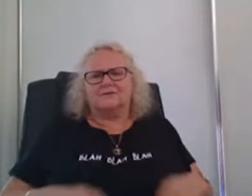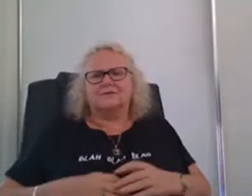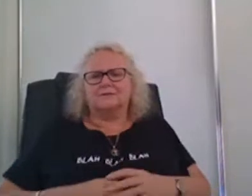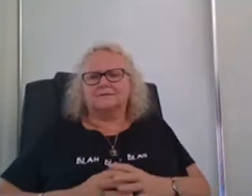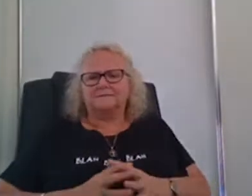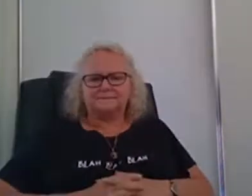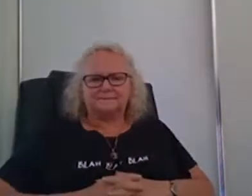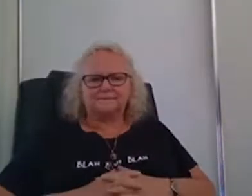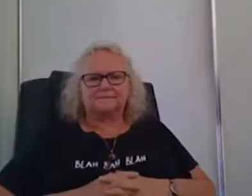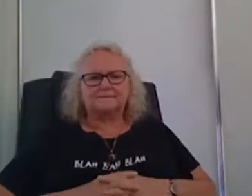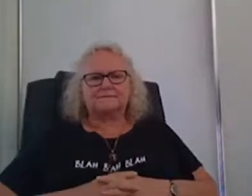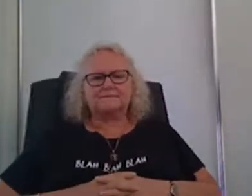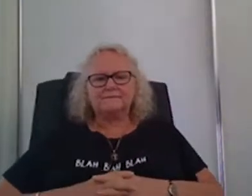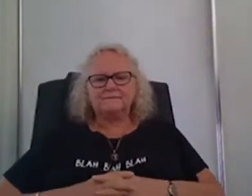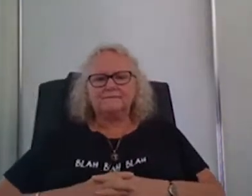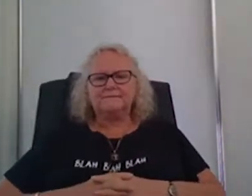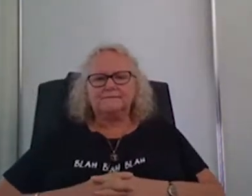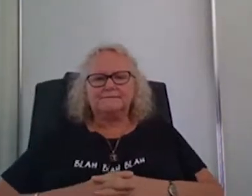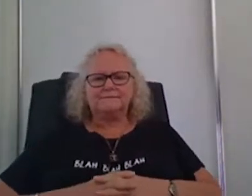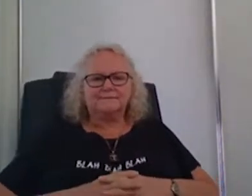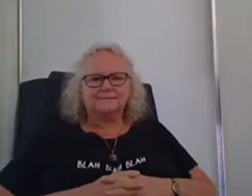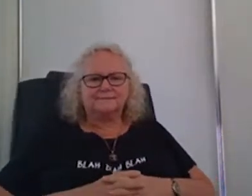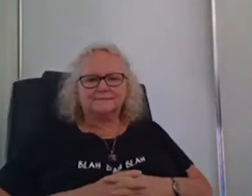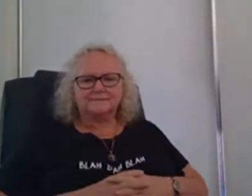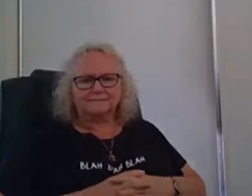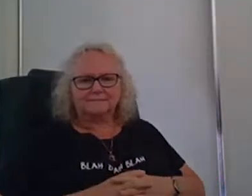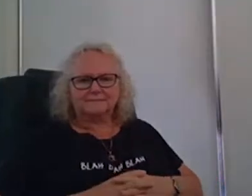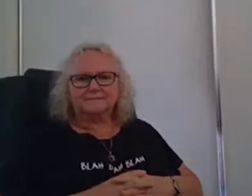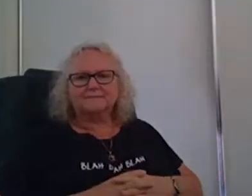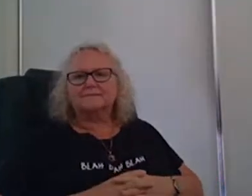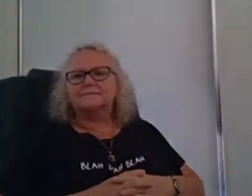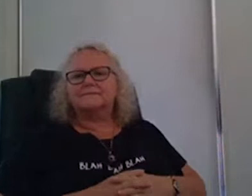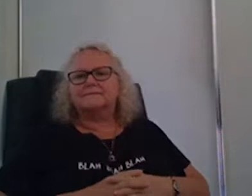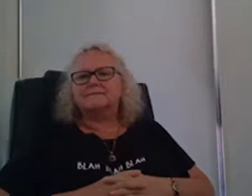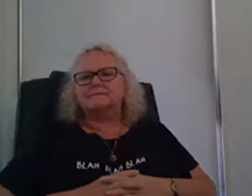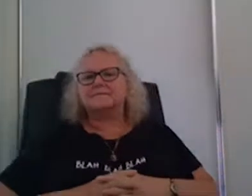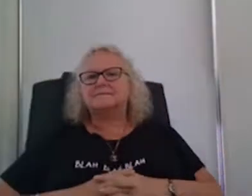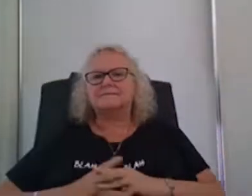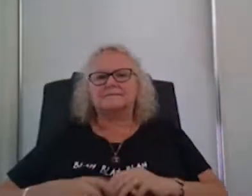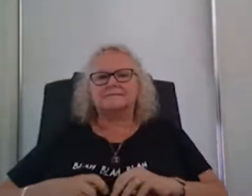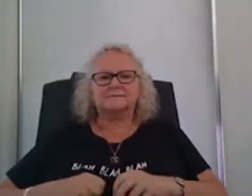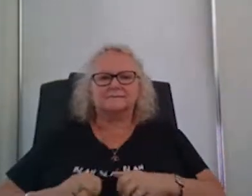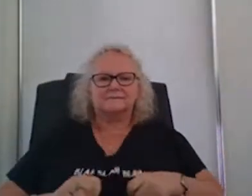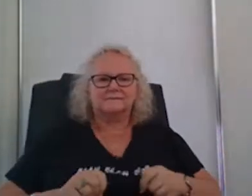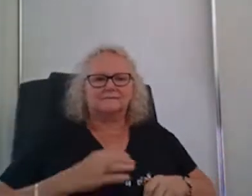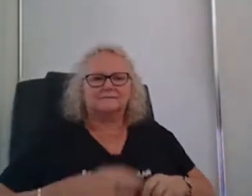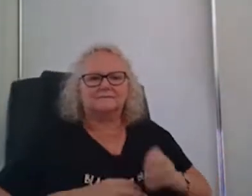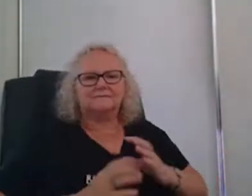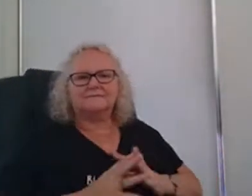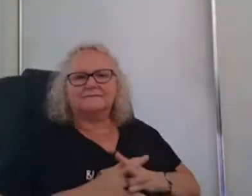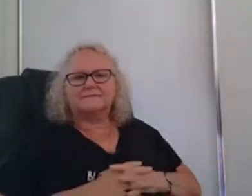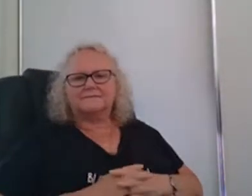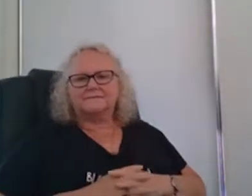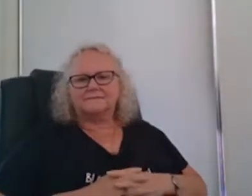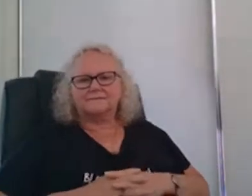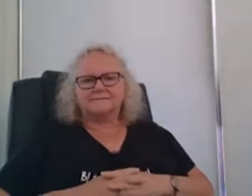elders past, present and emerging. And I will say, yeah, those two presentations